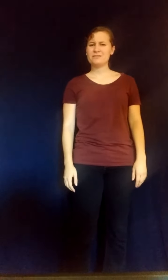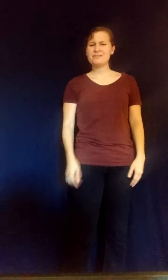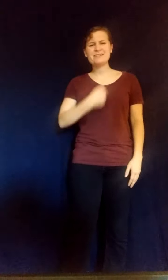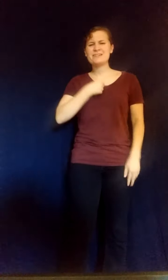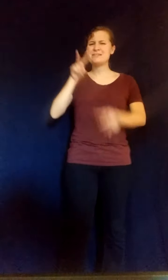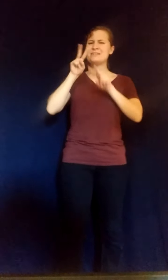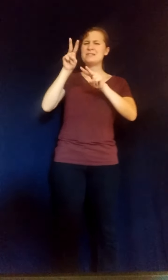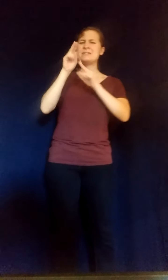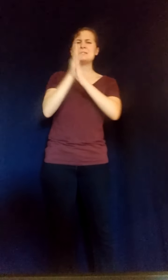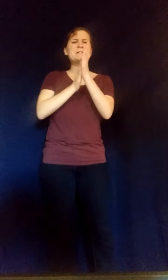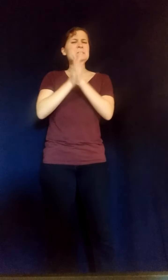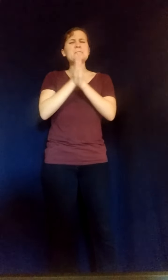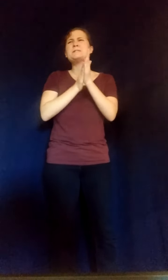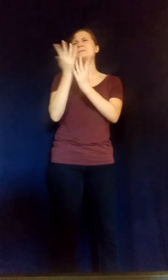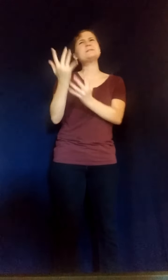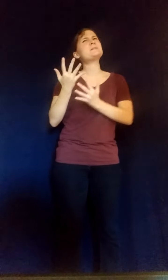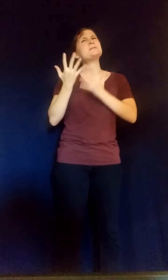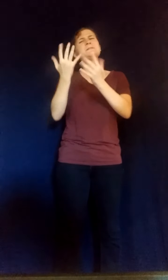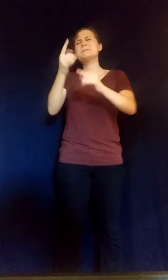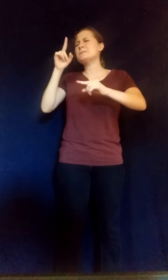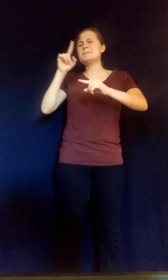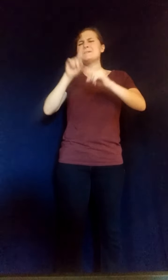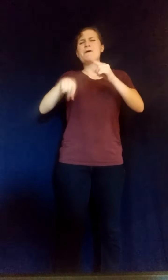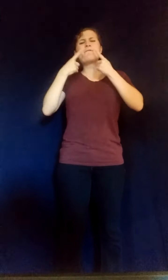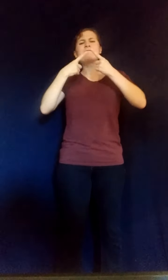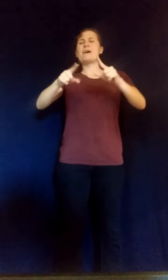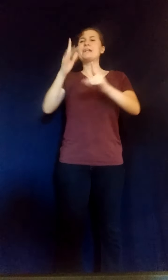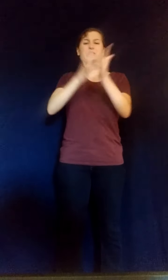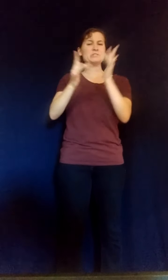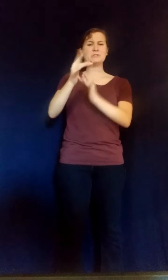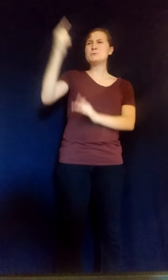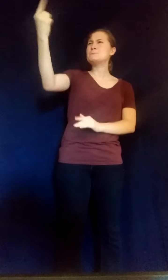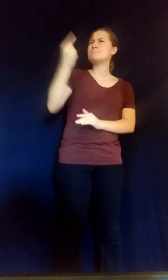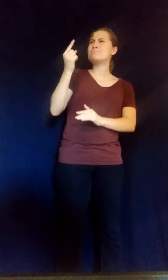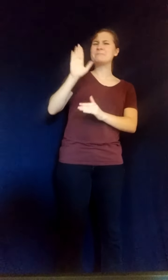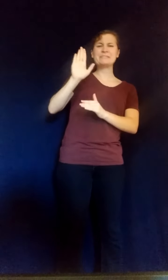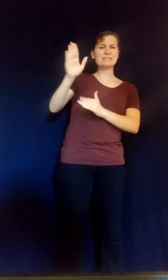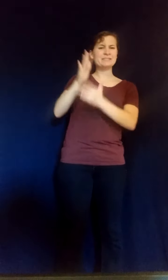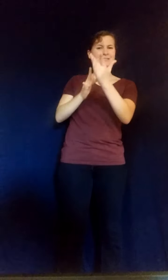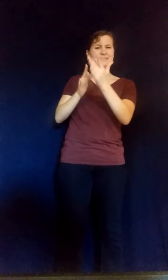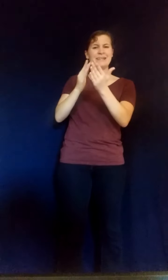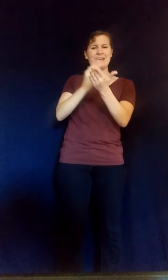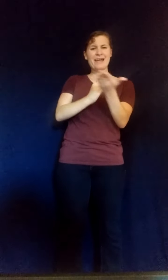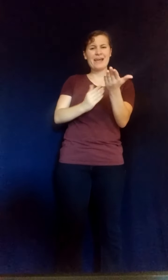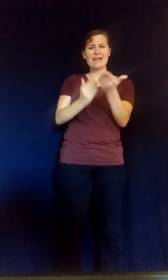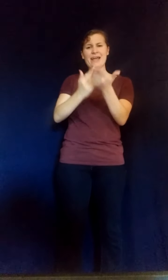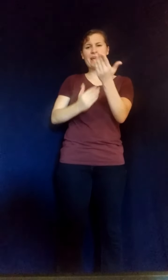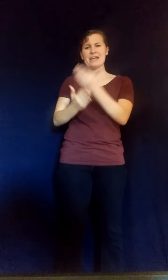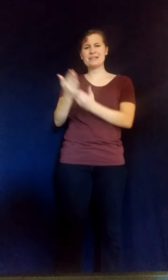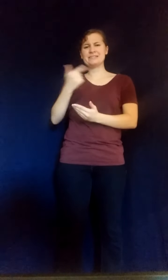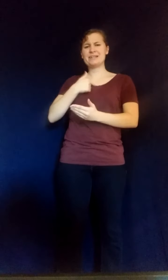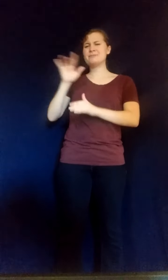And I'm longing for the day that I can place my fingers in his nail-pierced hands, because honestly, I've considered quitting, but where will I